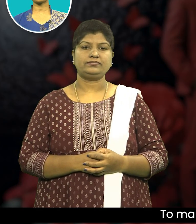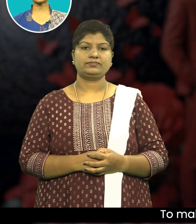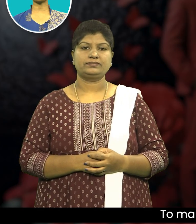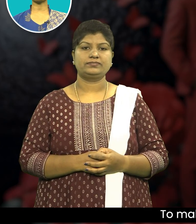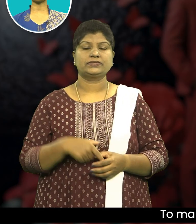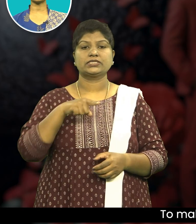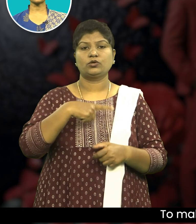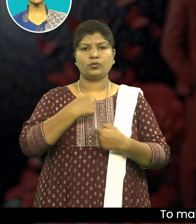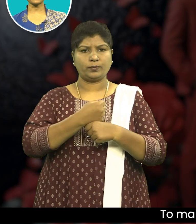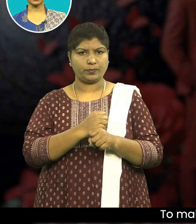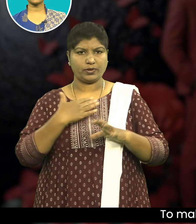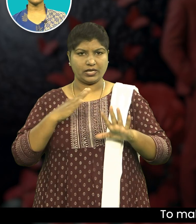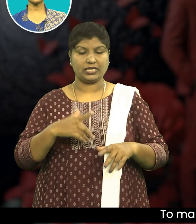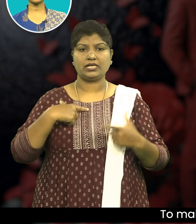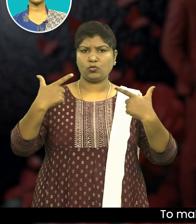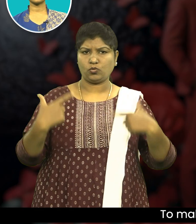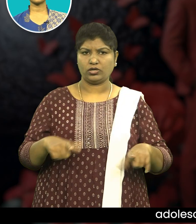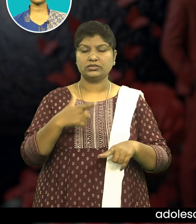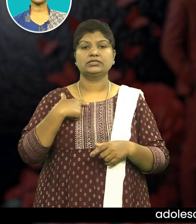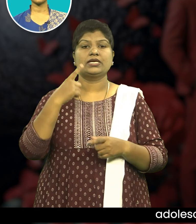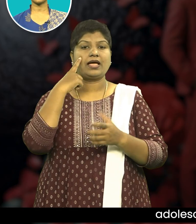To make up for the loss of iron,